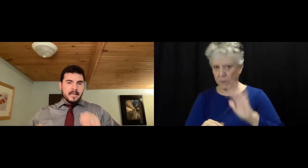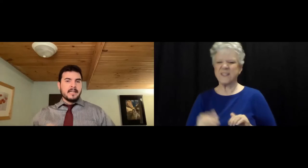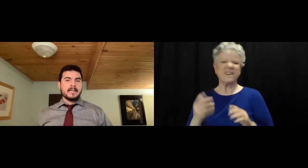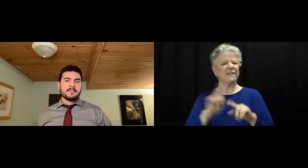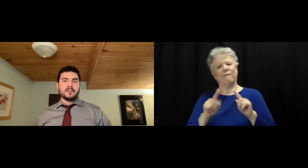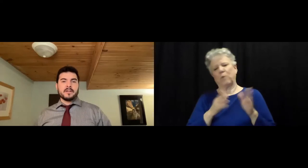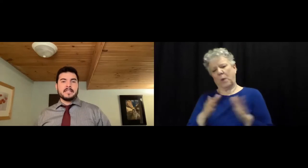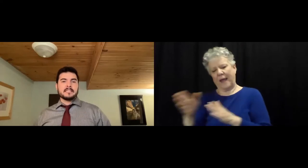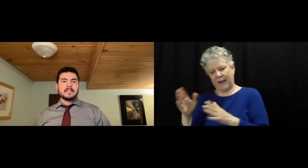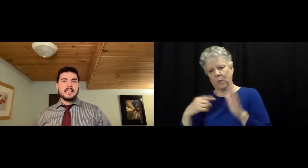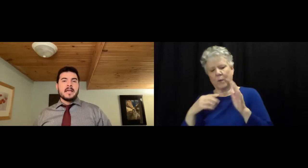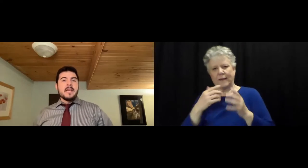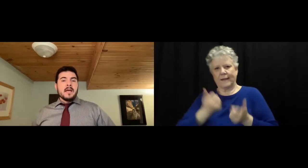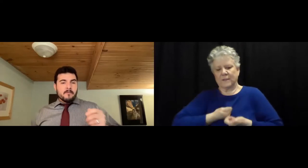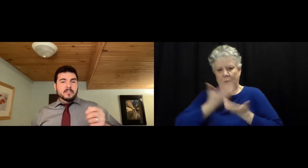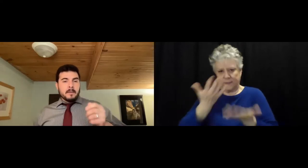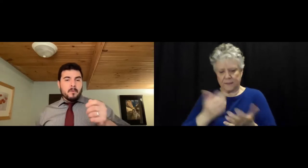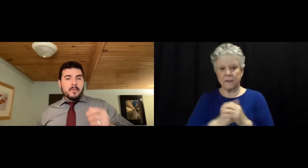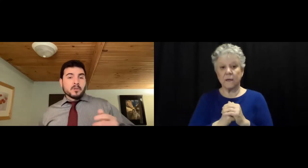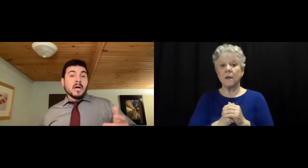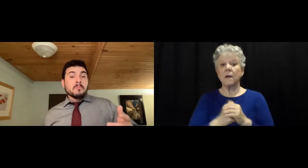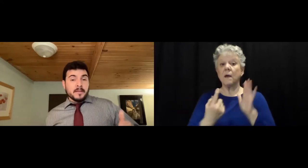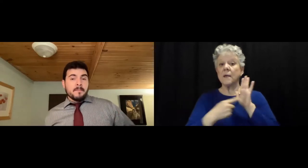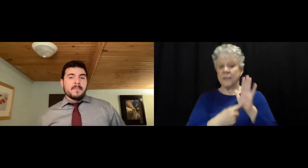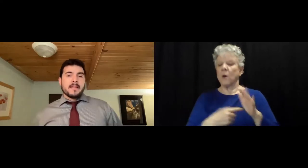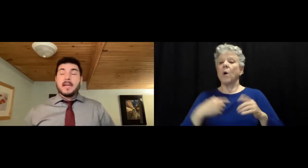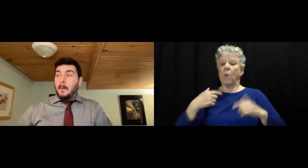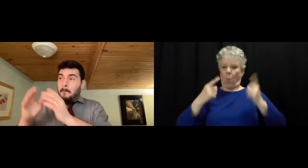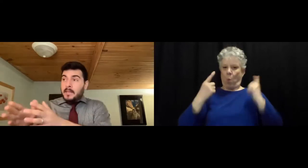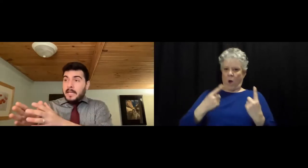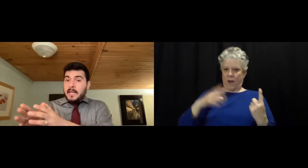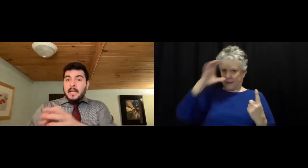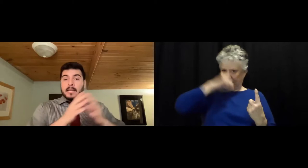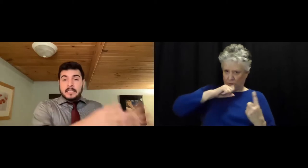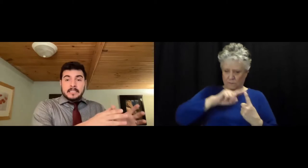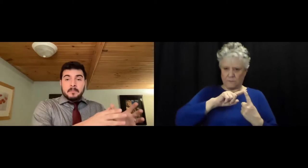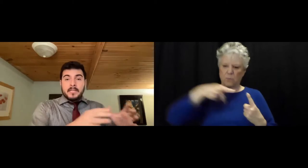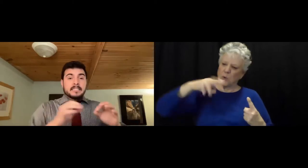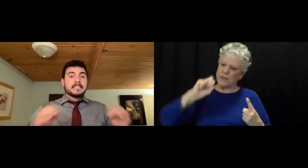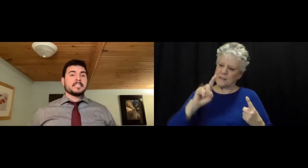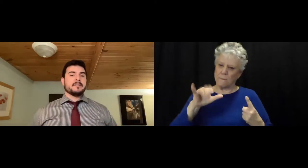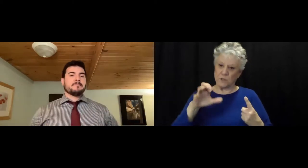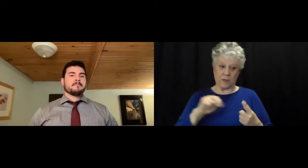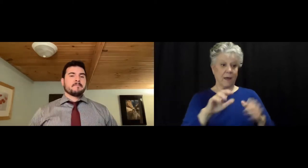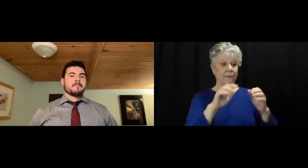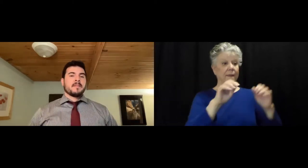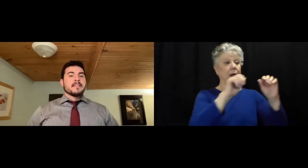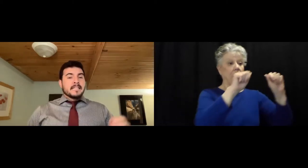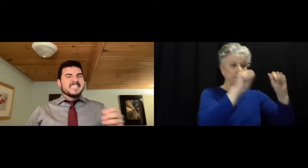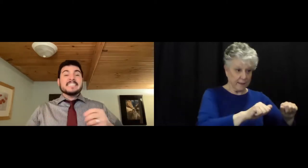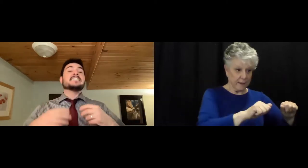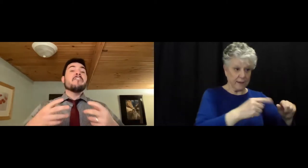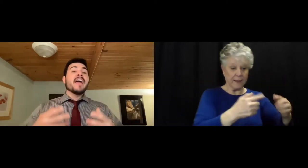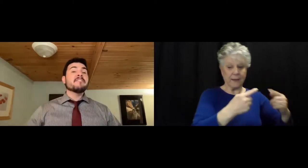differently in different degrees. For example, the presumption that the ability-disability distinction,